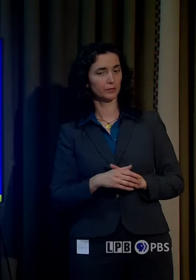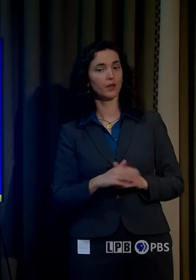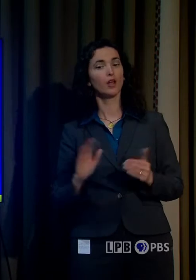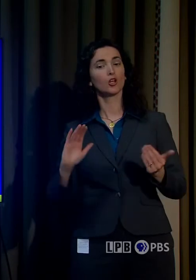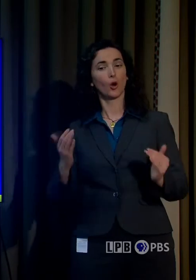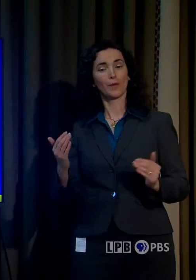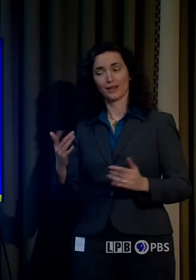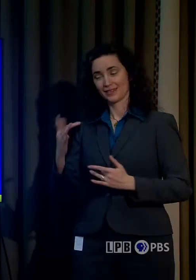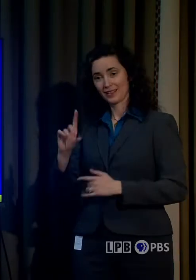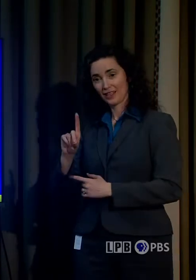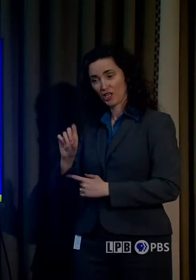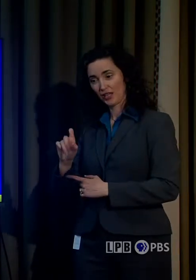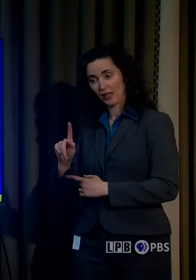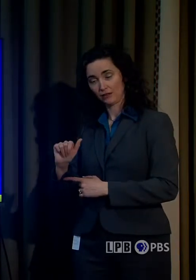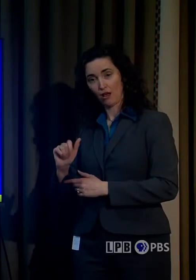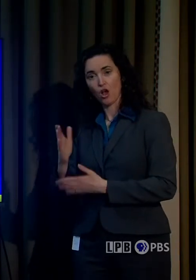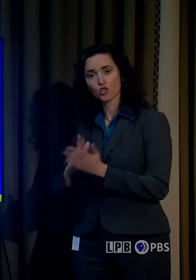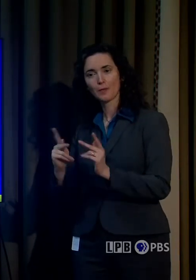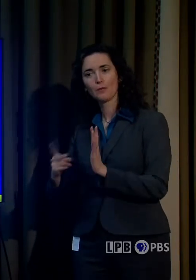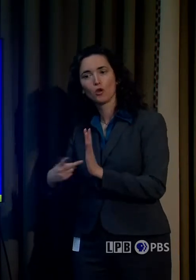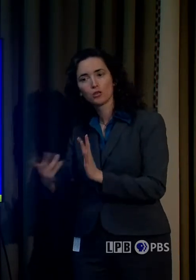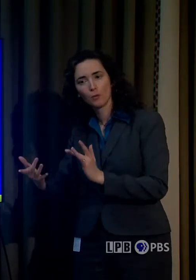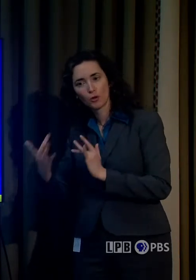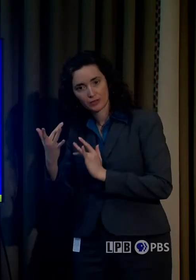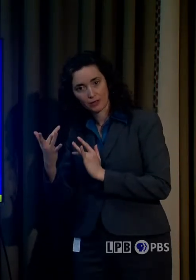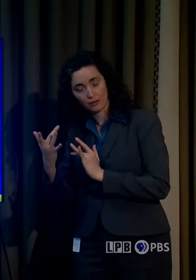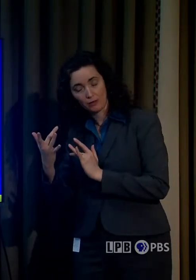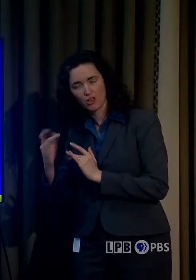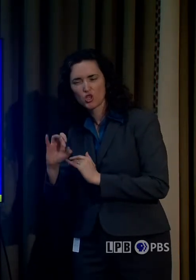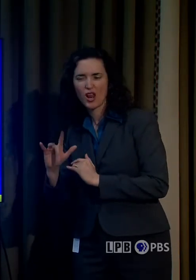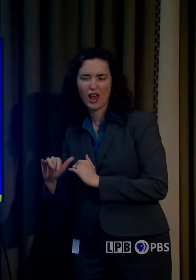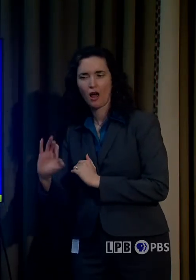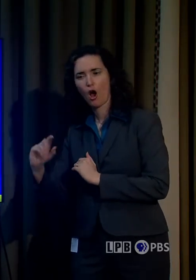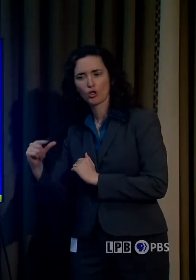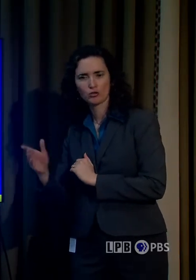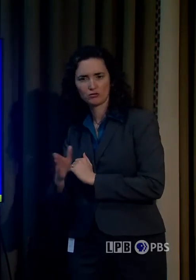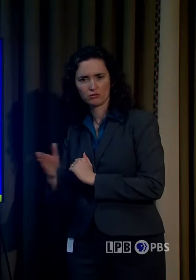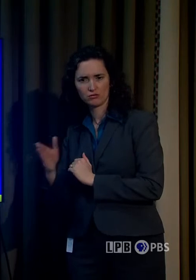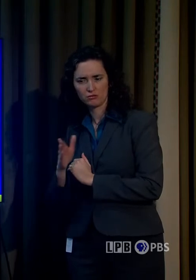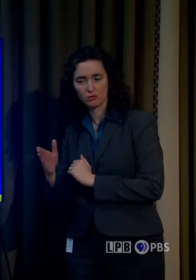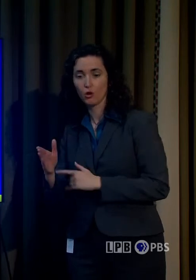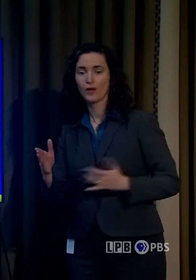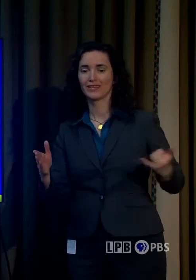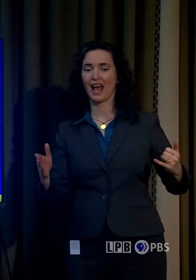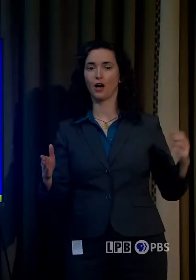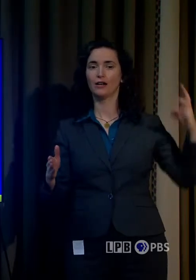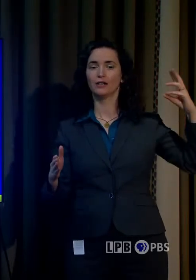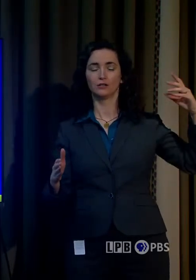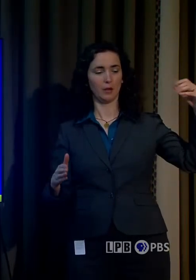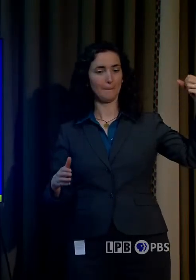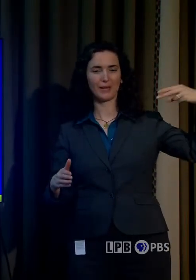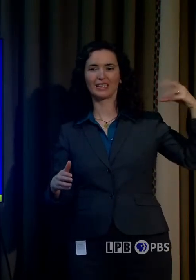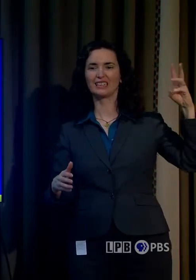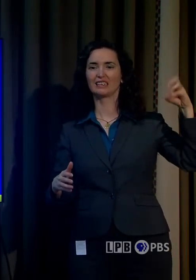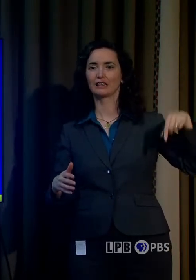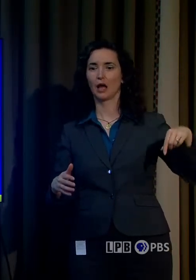in our Delta surge in July and August. This speaks primarily to the need for boosters.